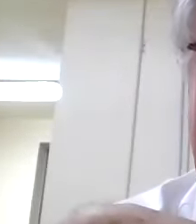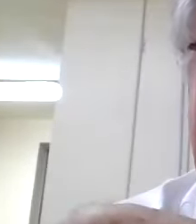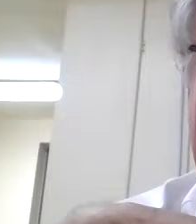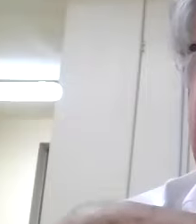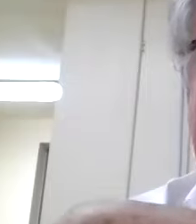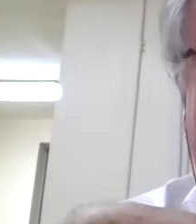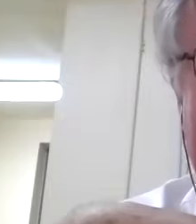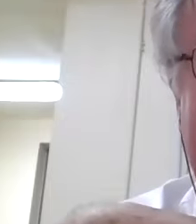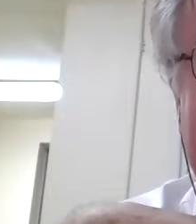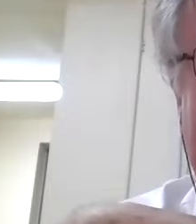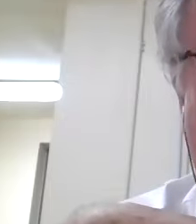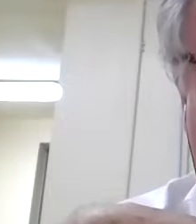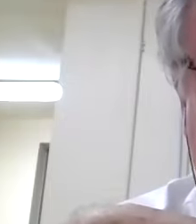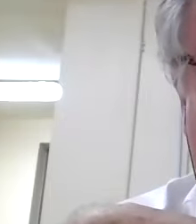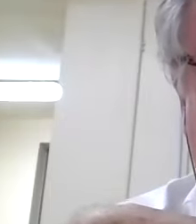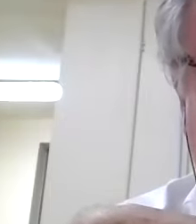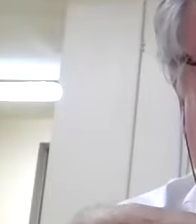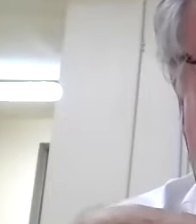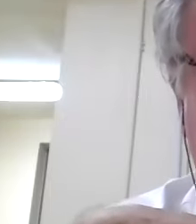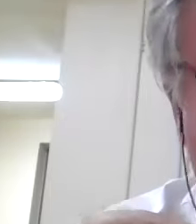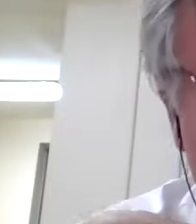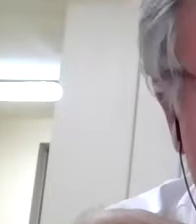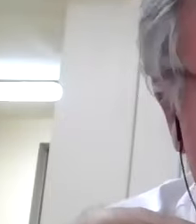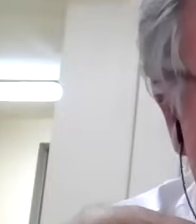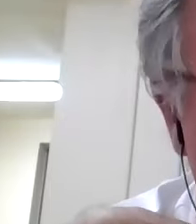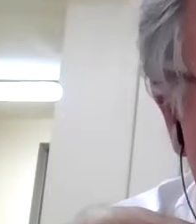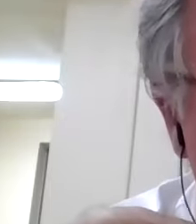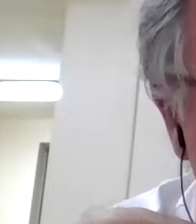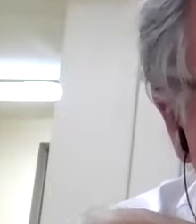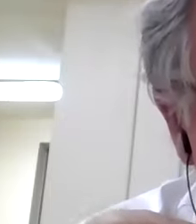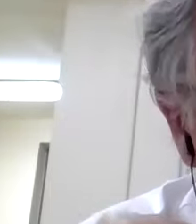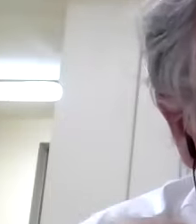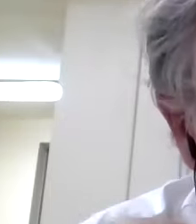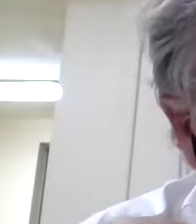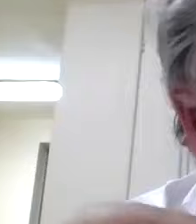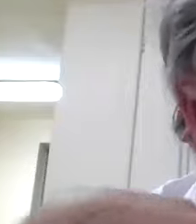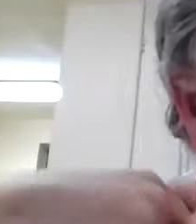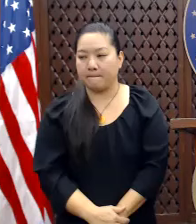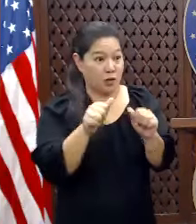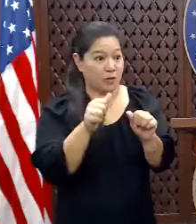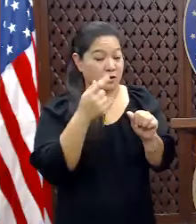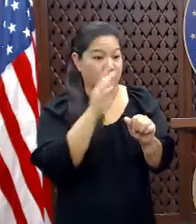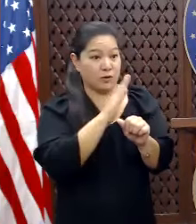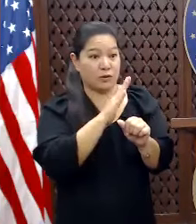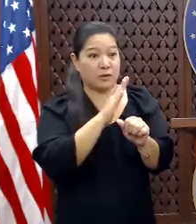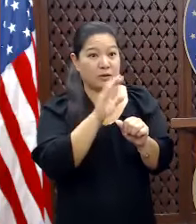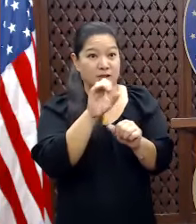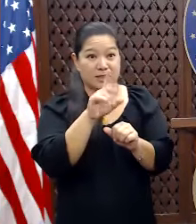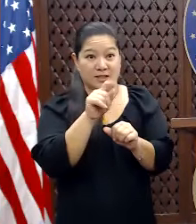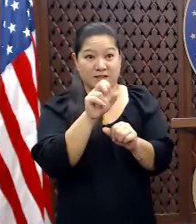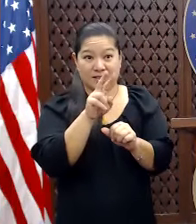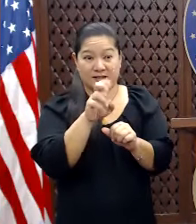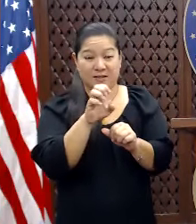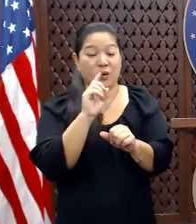hour. Is that kind of activity authorized under your executive orders? I